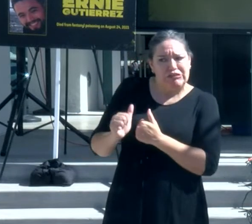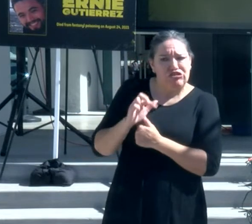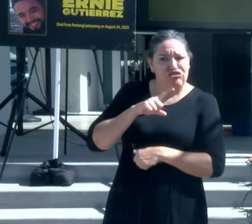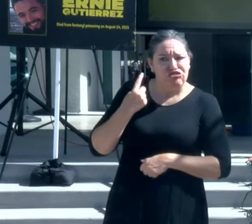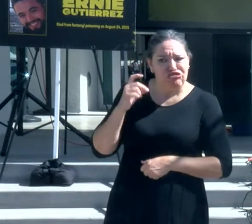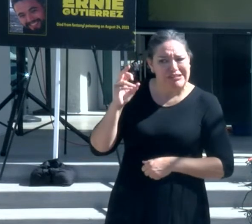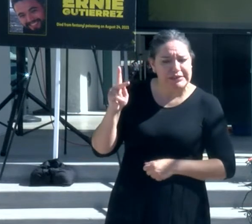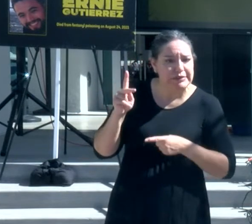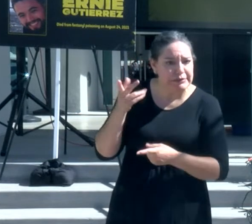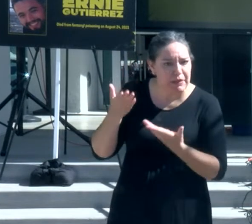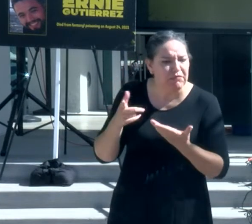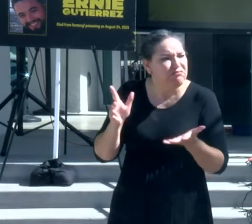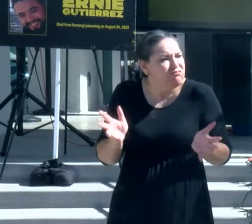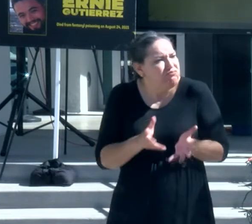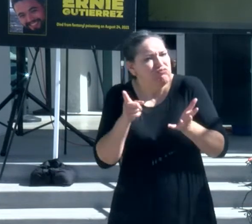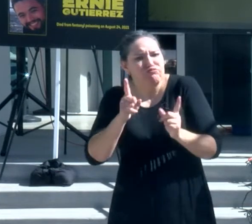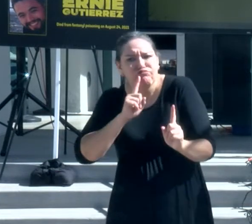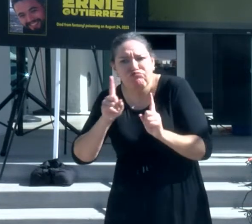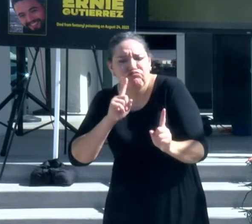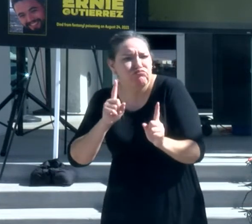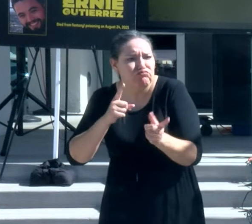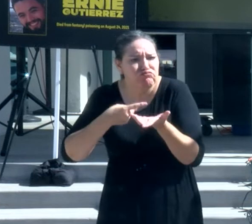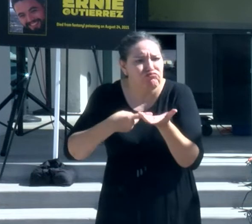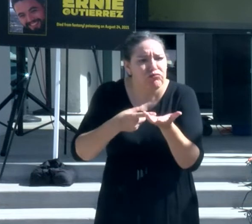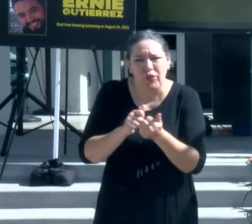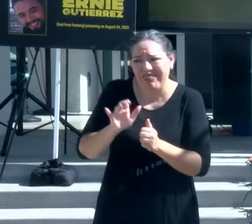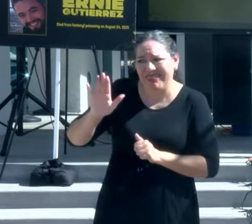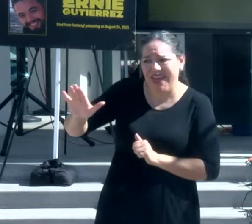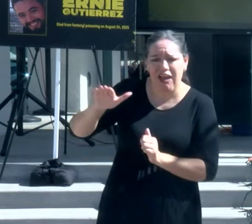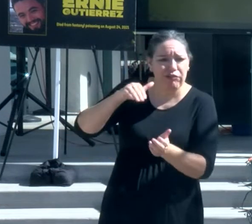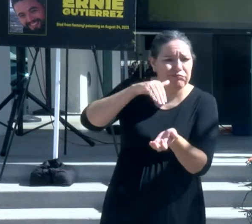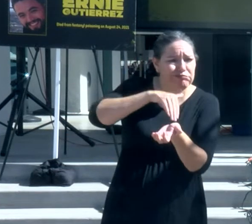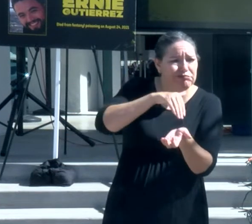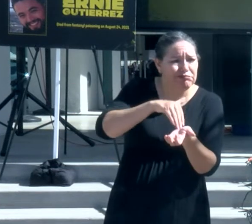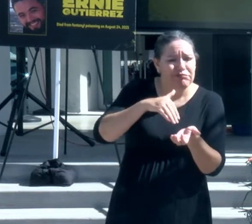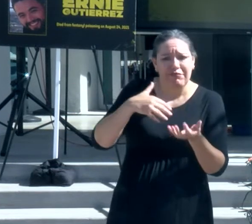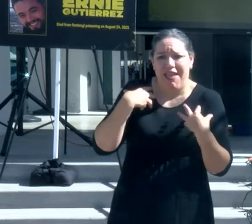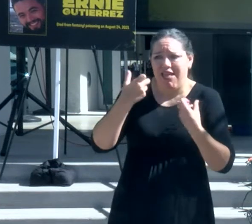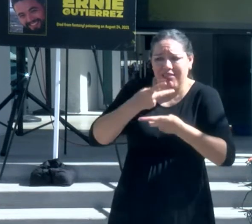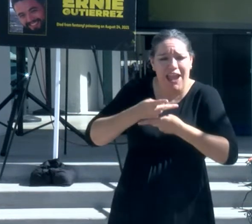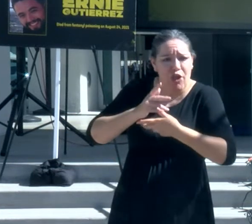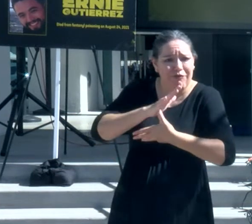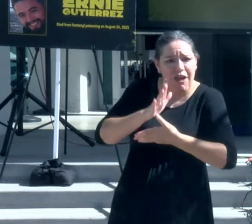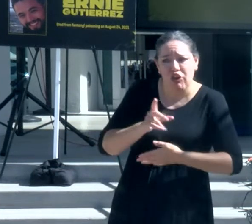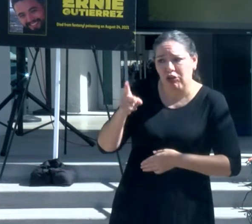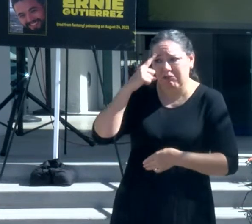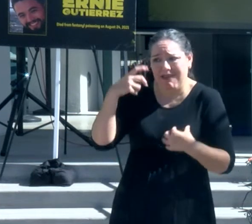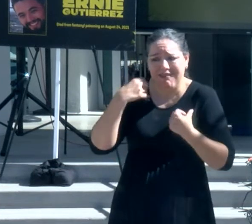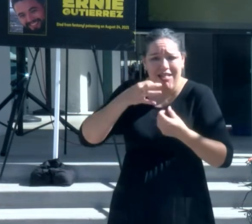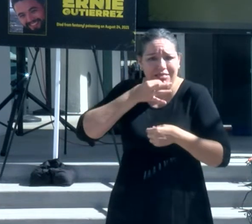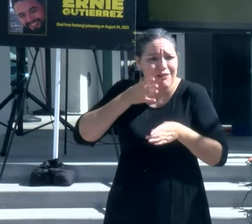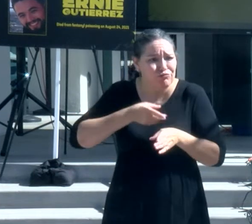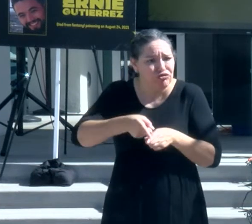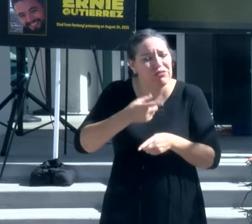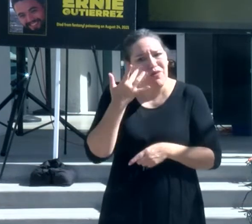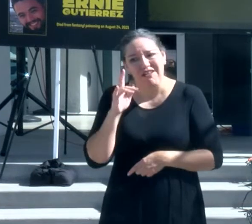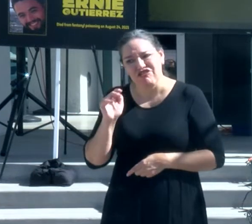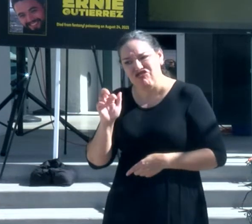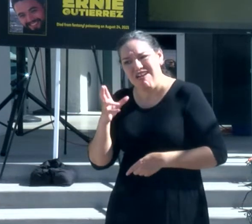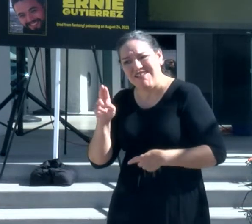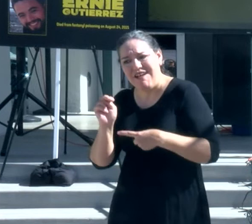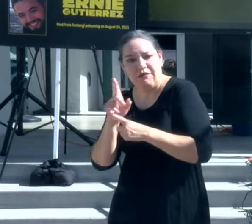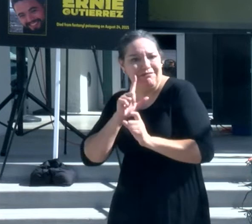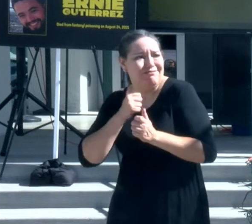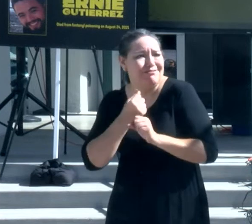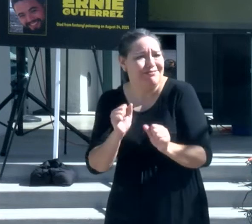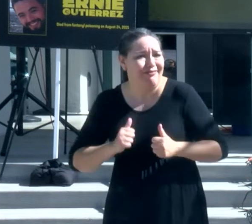have a conversation with their healthcare provider or mental health expert, because Narcan can be life-saving. It is